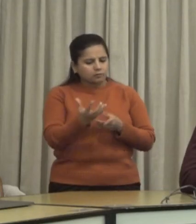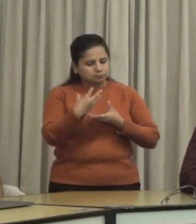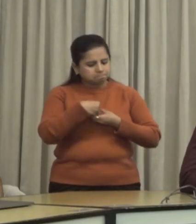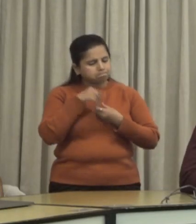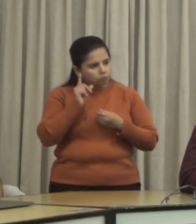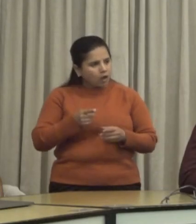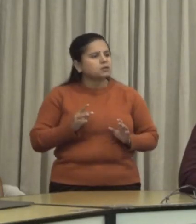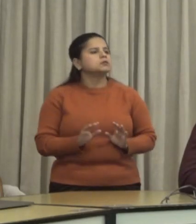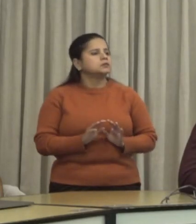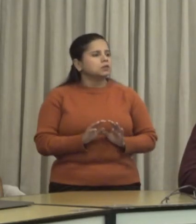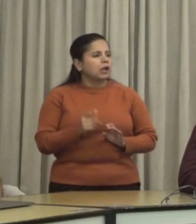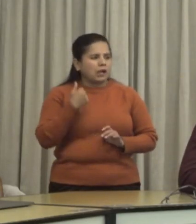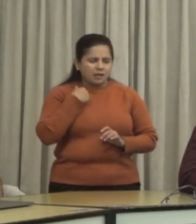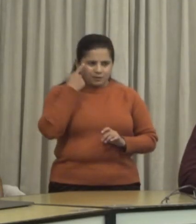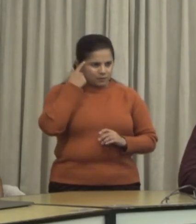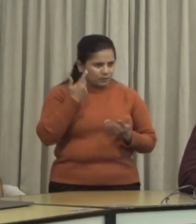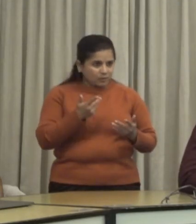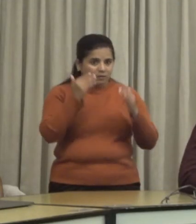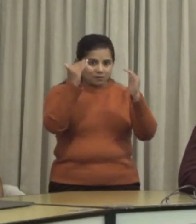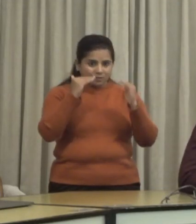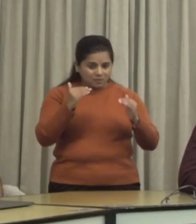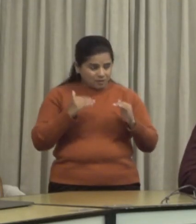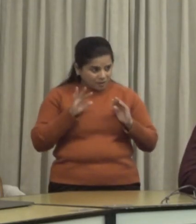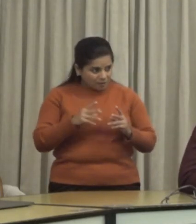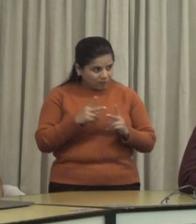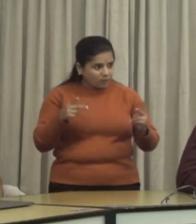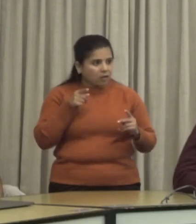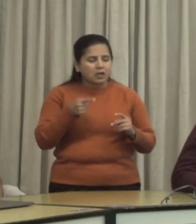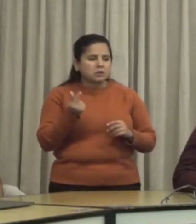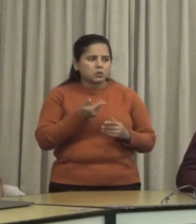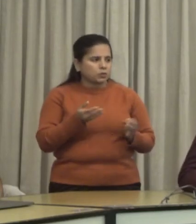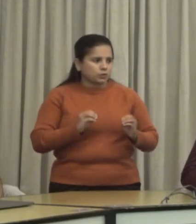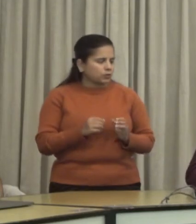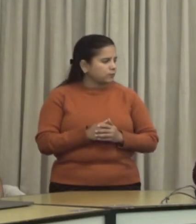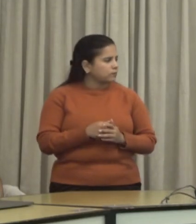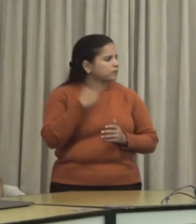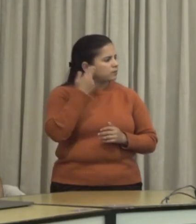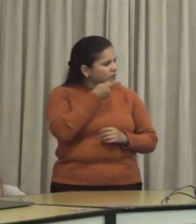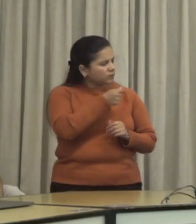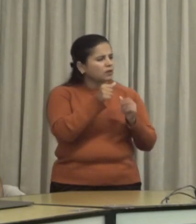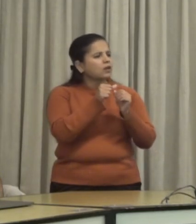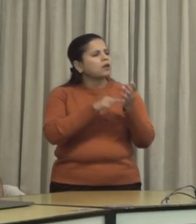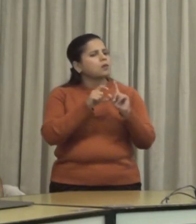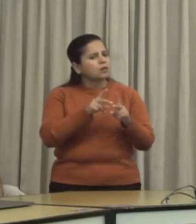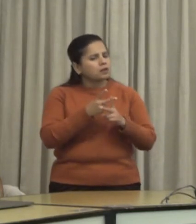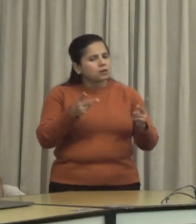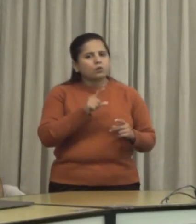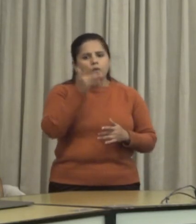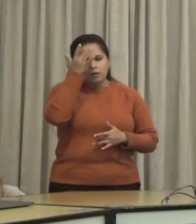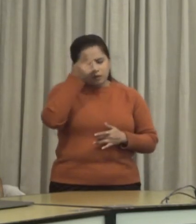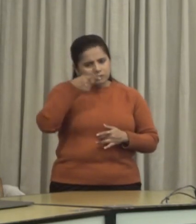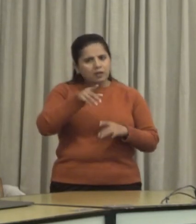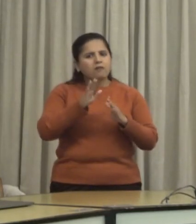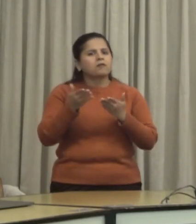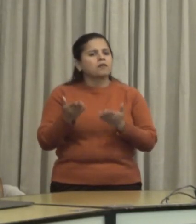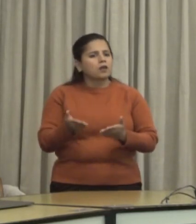So I don't think a hierarchy would be useful in this case. And that's why you have an AMD where actually the patient does get